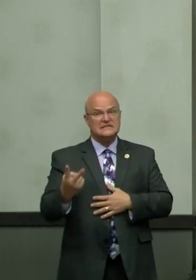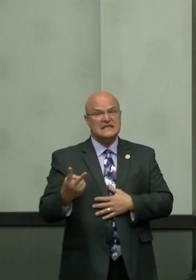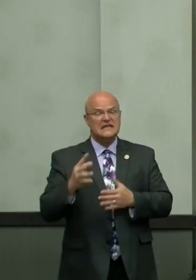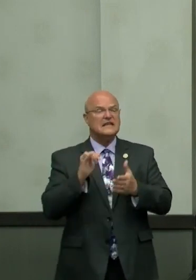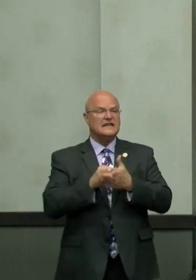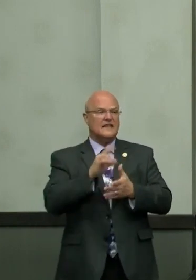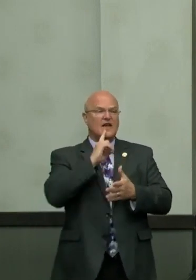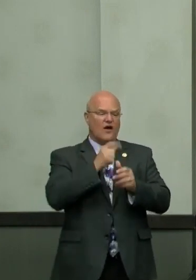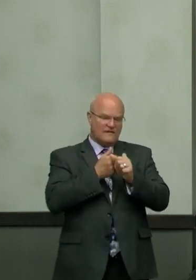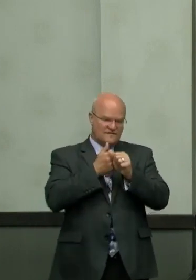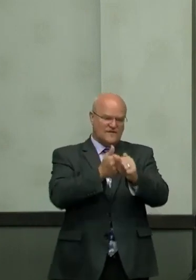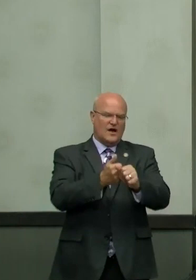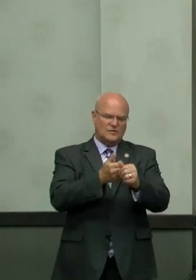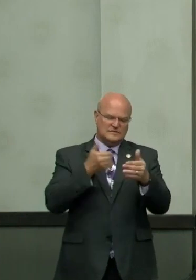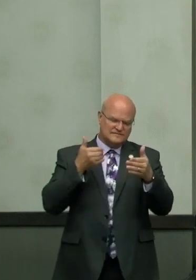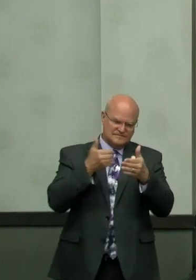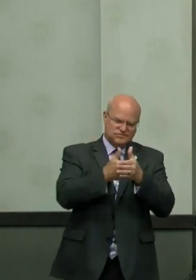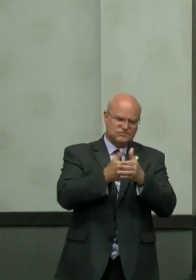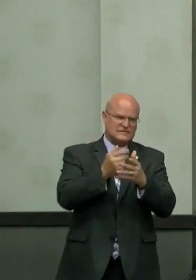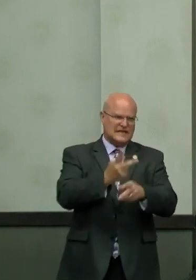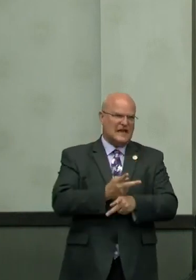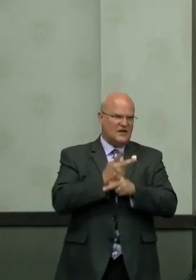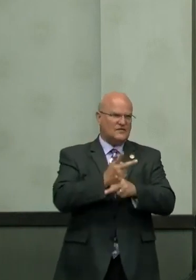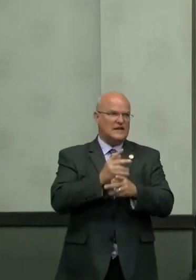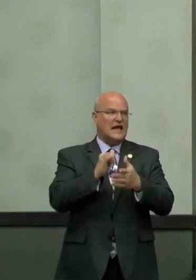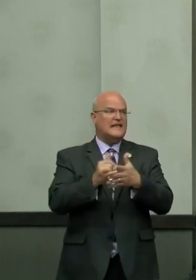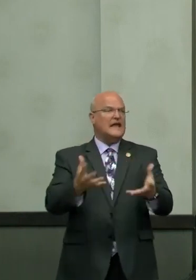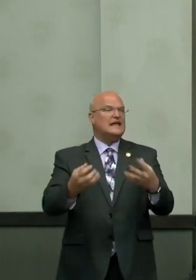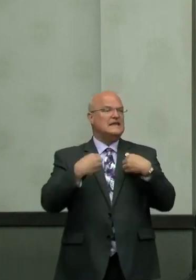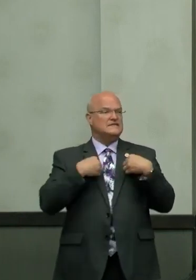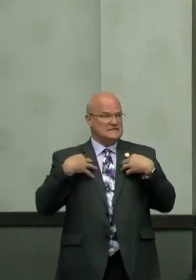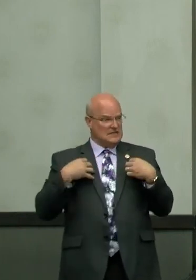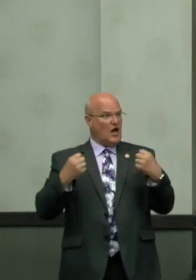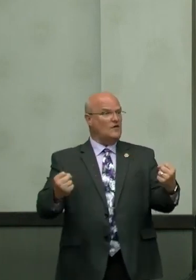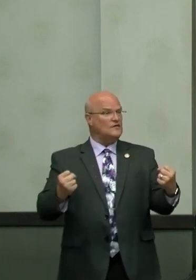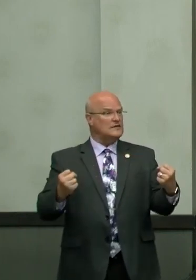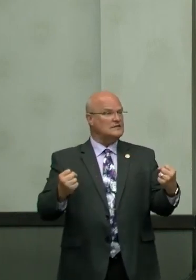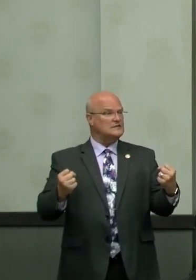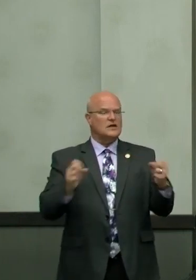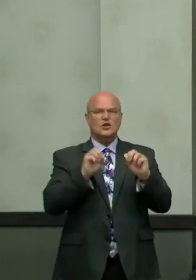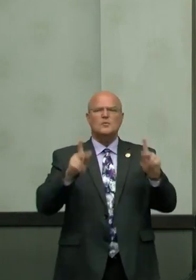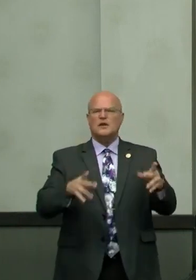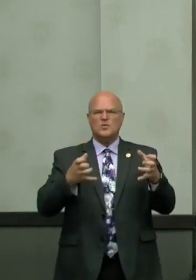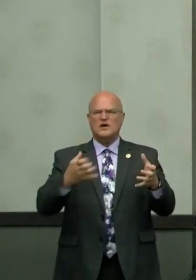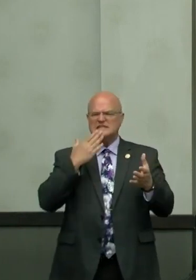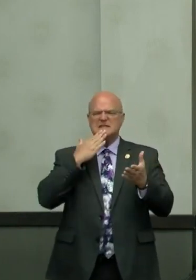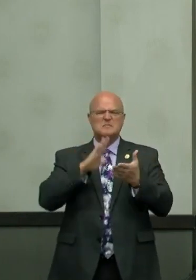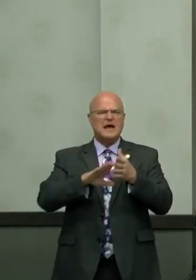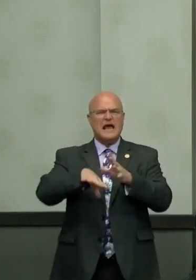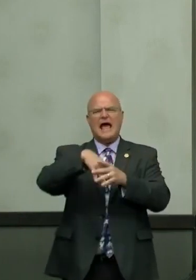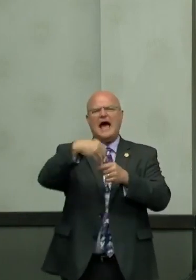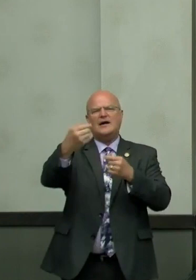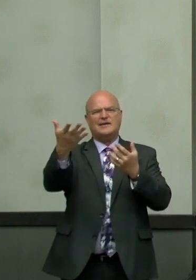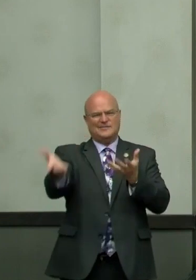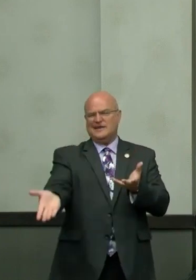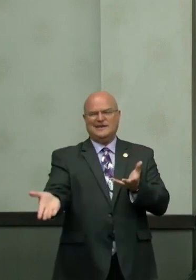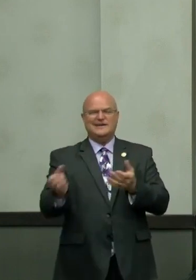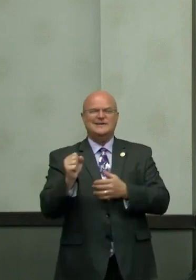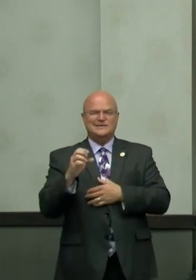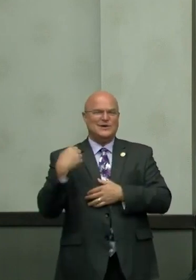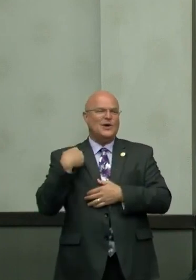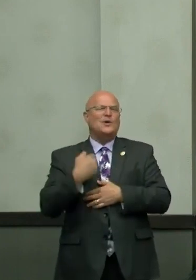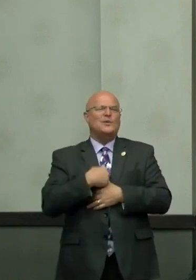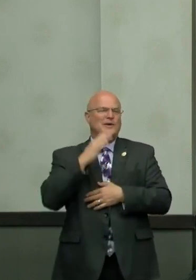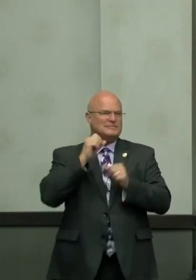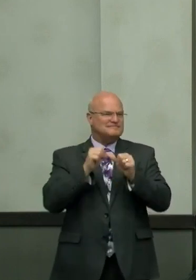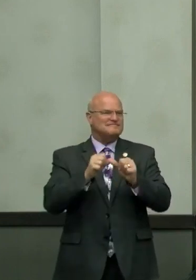that they are following it very carefully, and that gives us confidence. Nobody wants a bad outcome there. And so we're